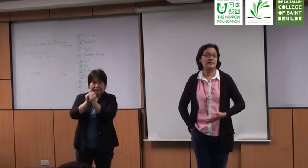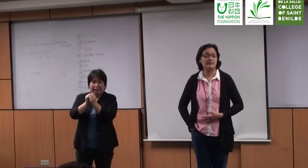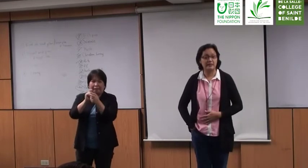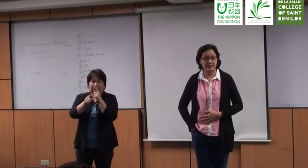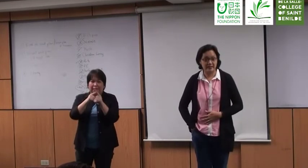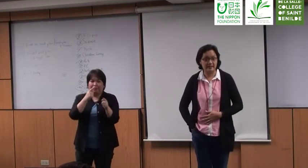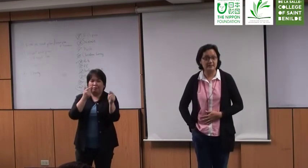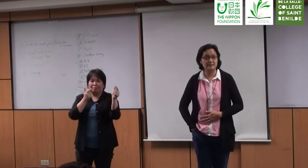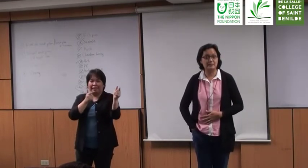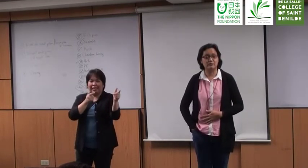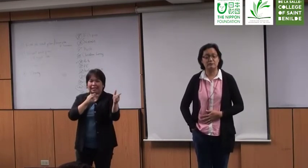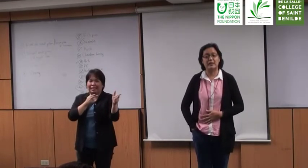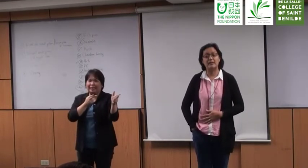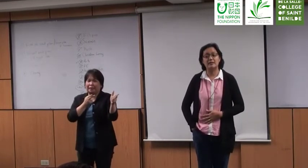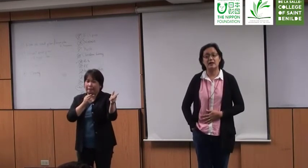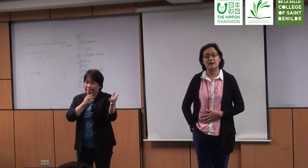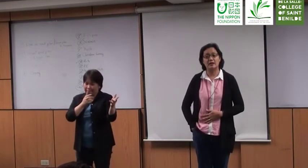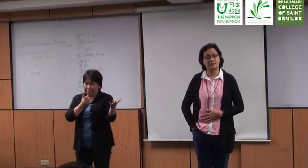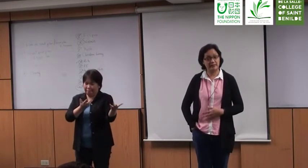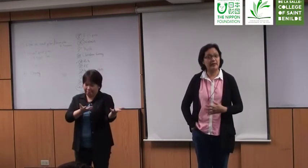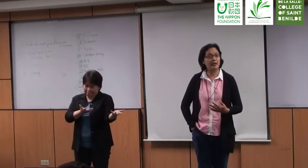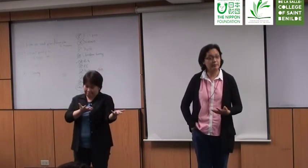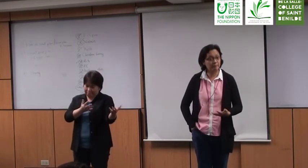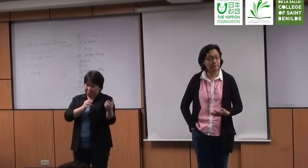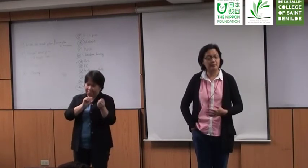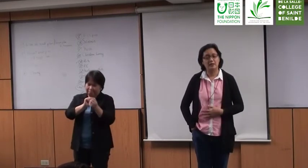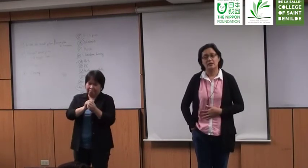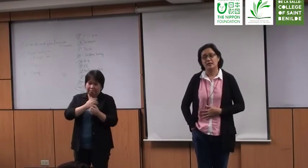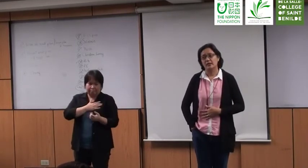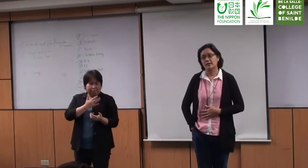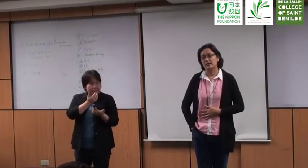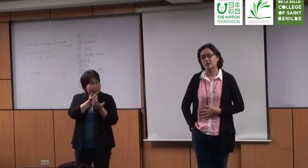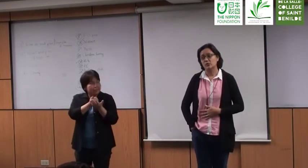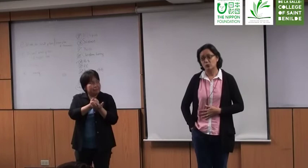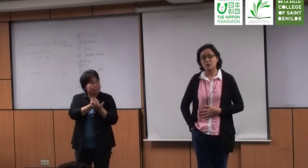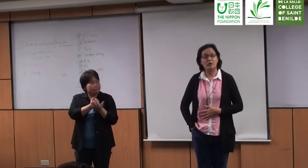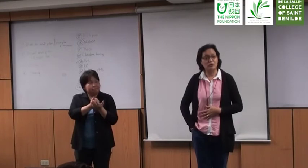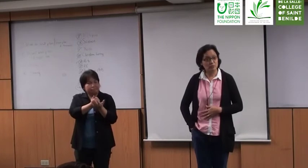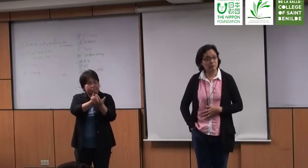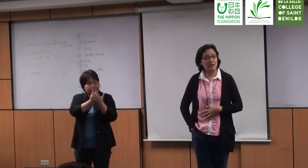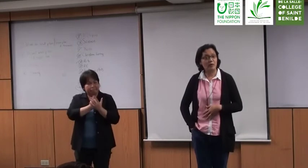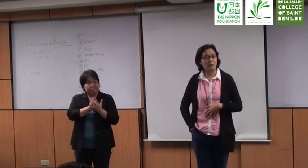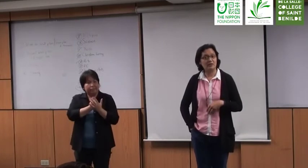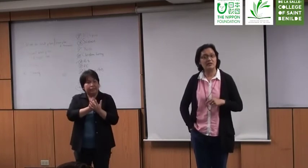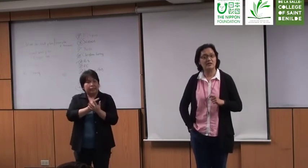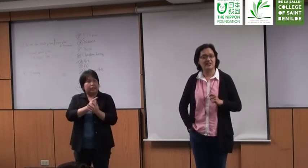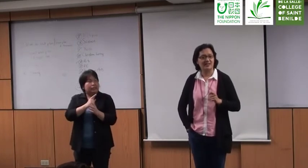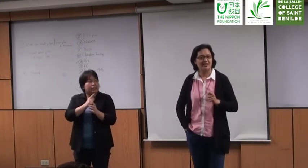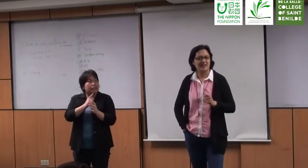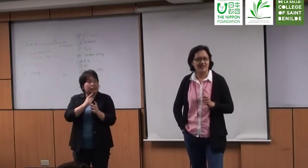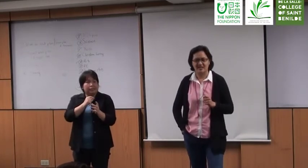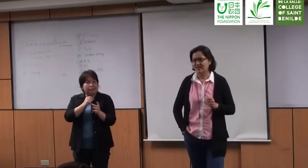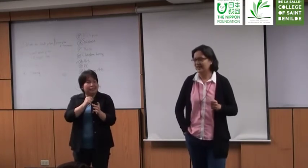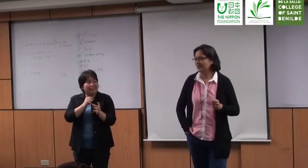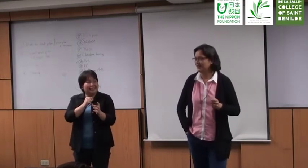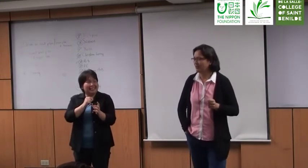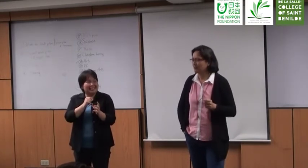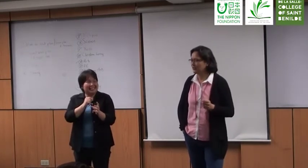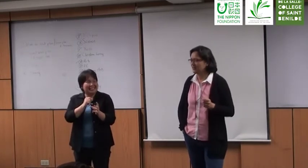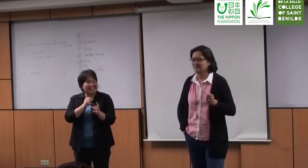from the Solving Hills, you've been a great help. And you will also be our